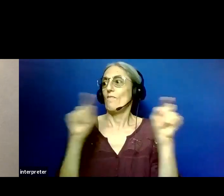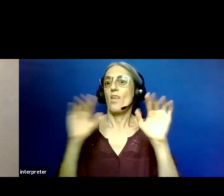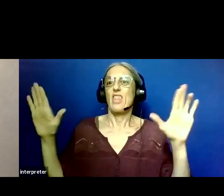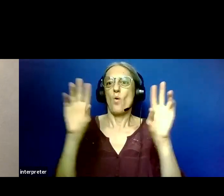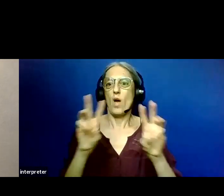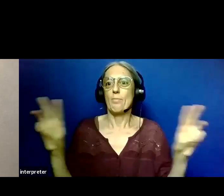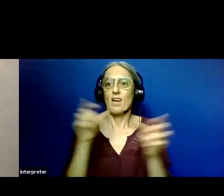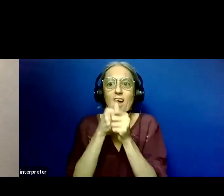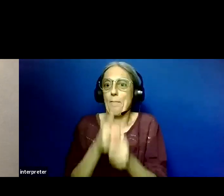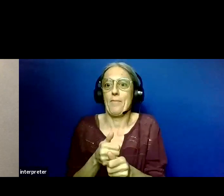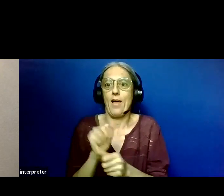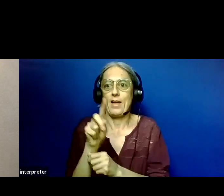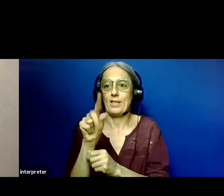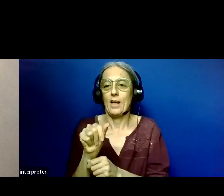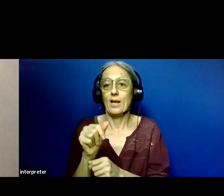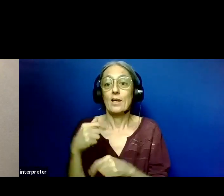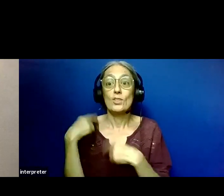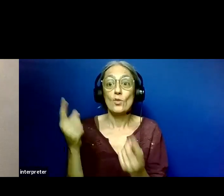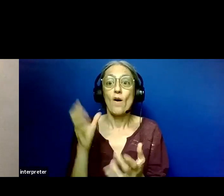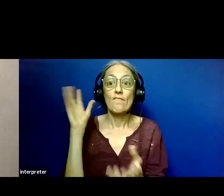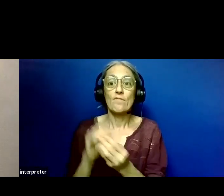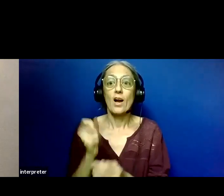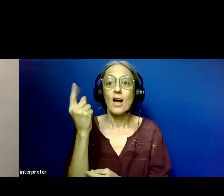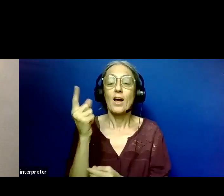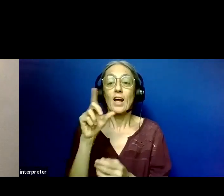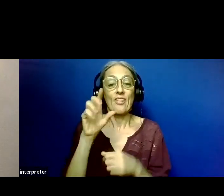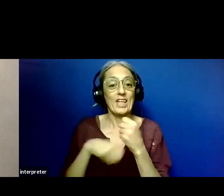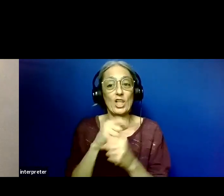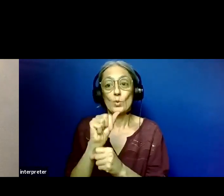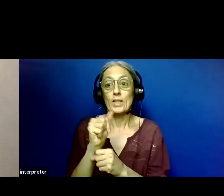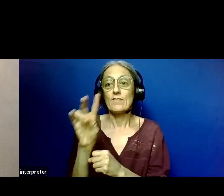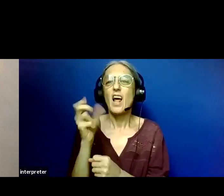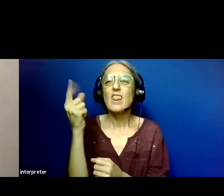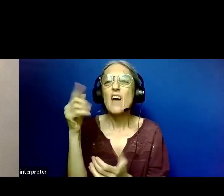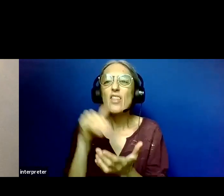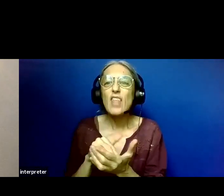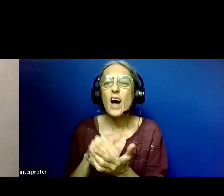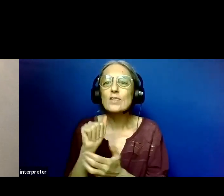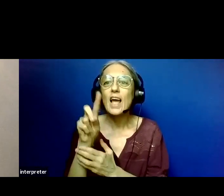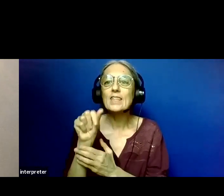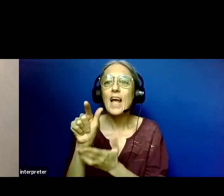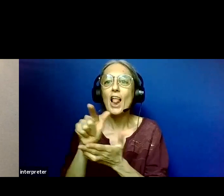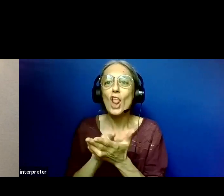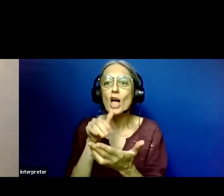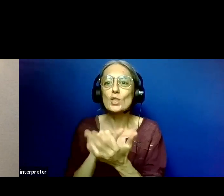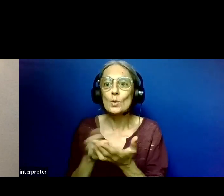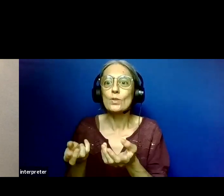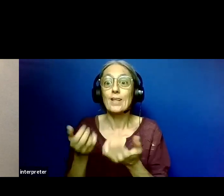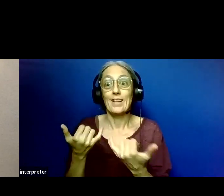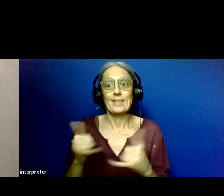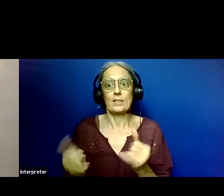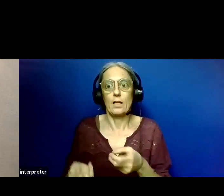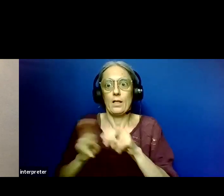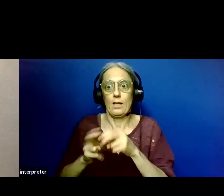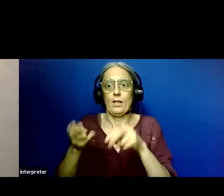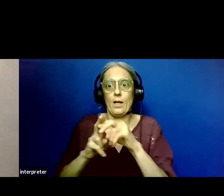11,000 ADA lawsuits in 2017. The number keeps going up. And